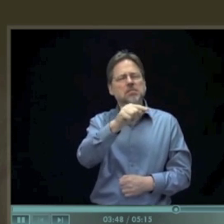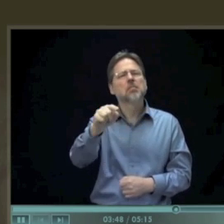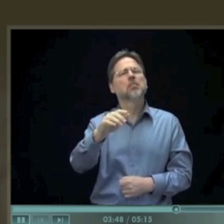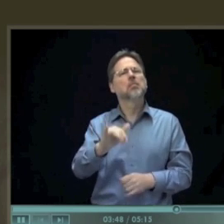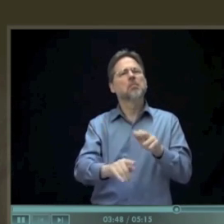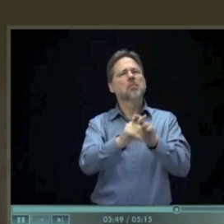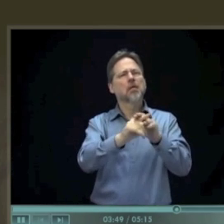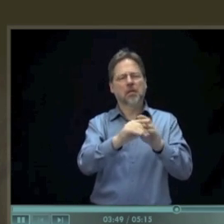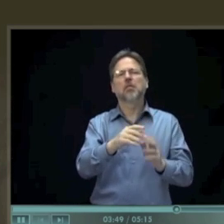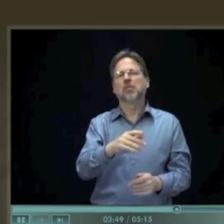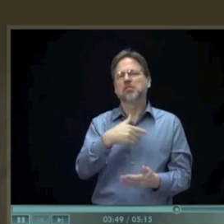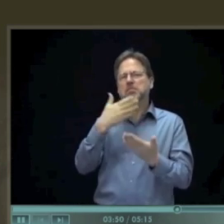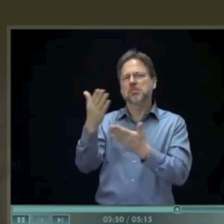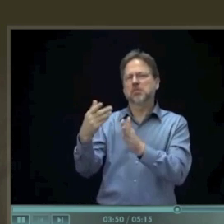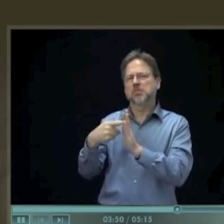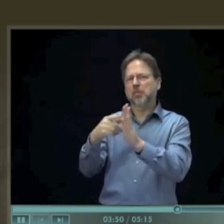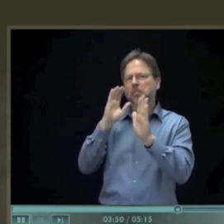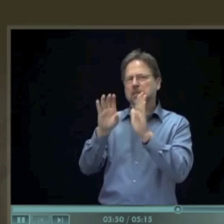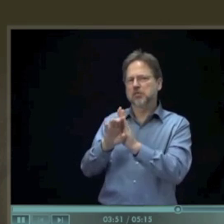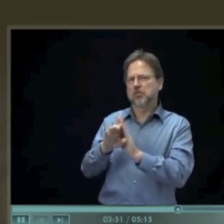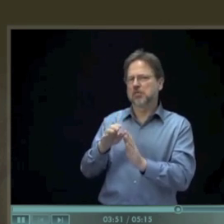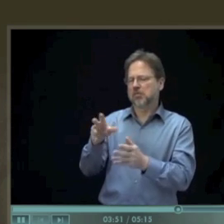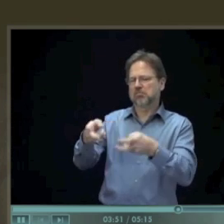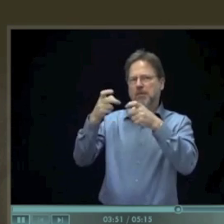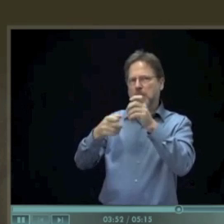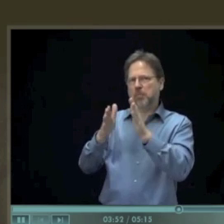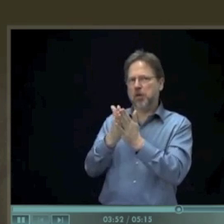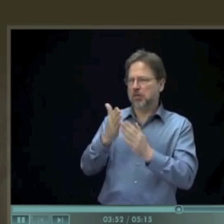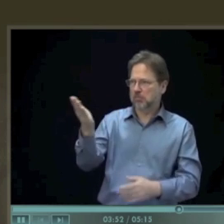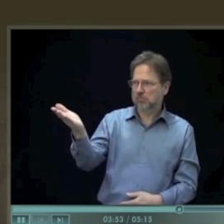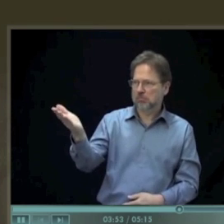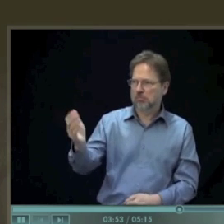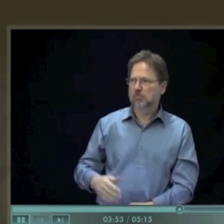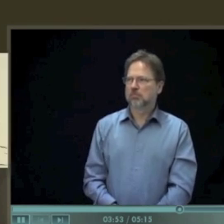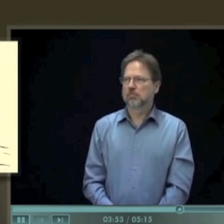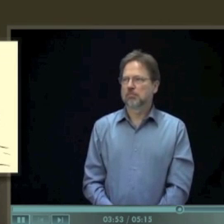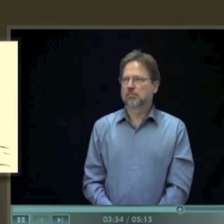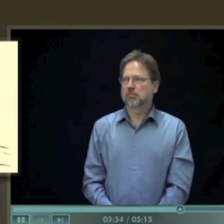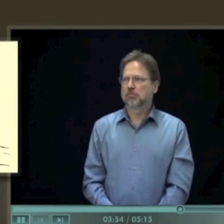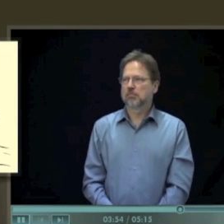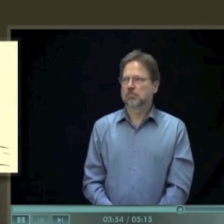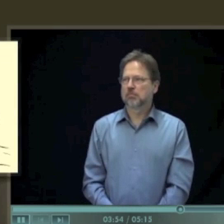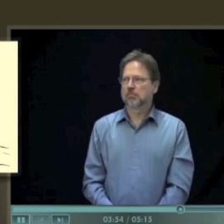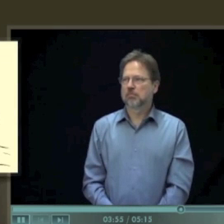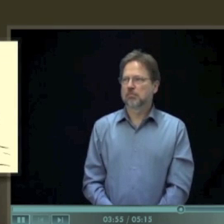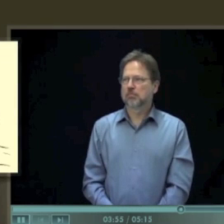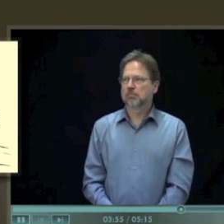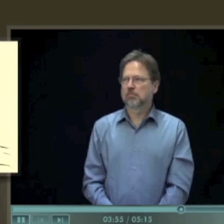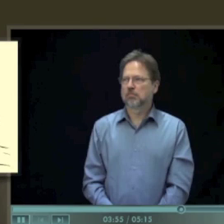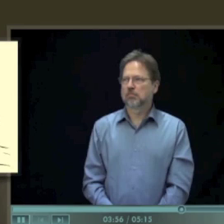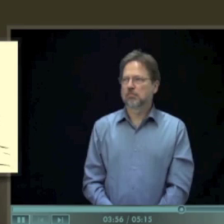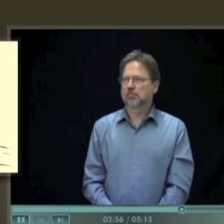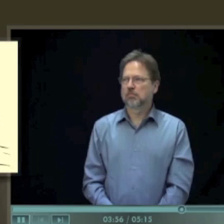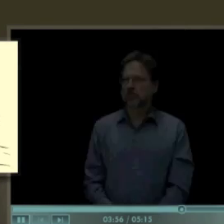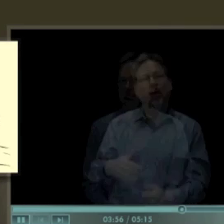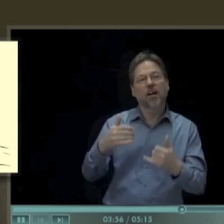There was a book by Watson in the 1870s, and I'll show you a picture of it that I got from this book.